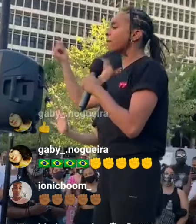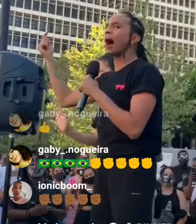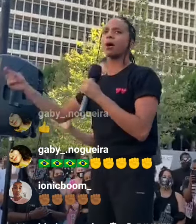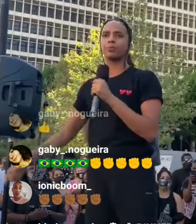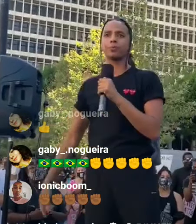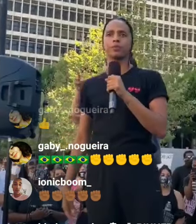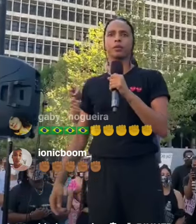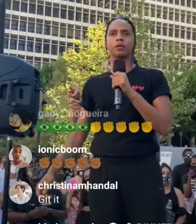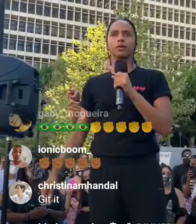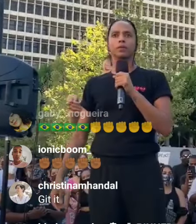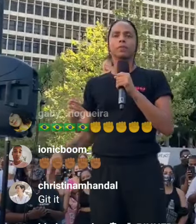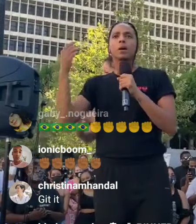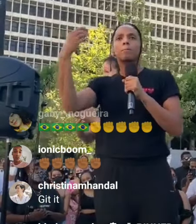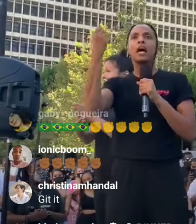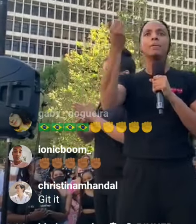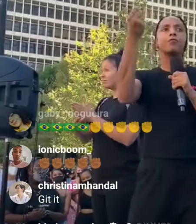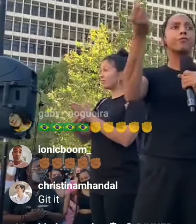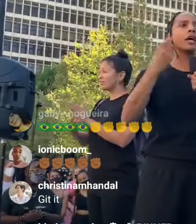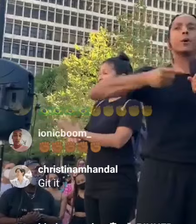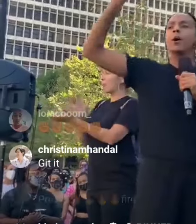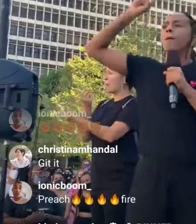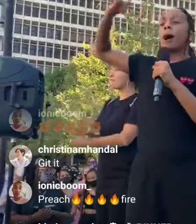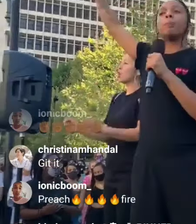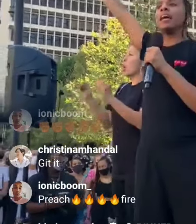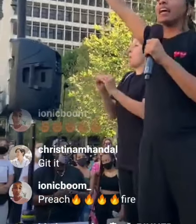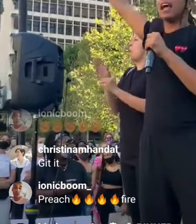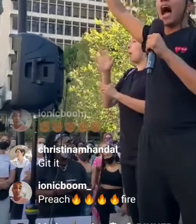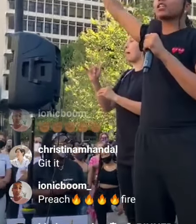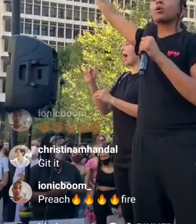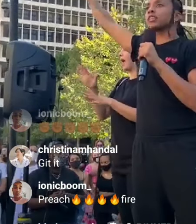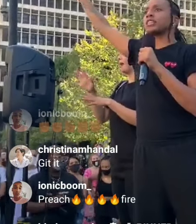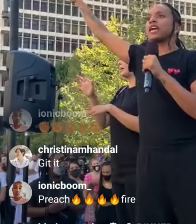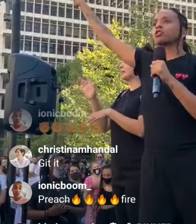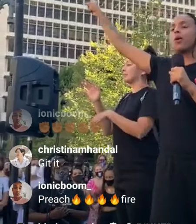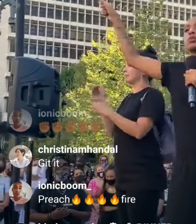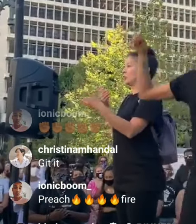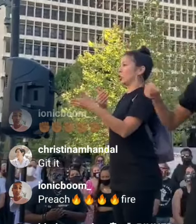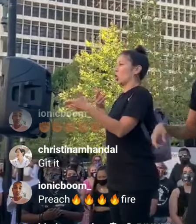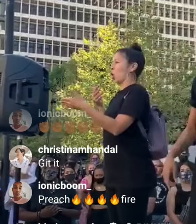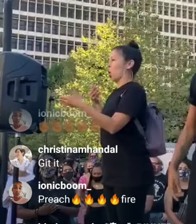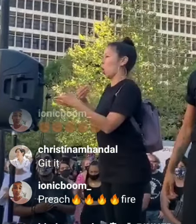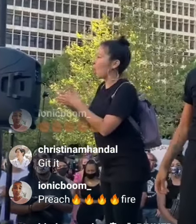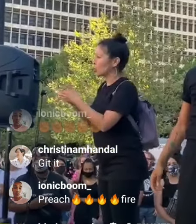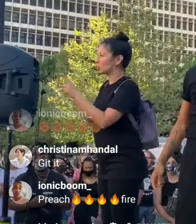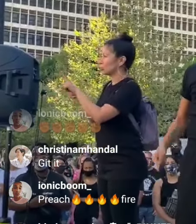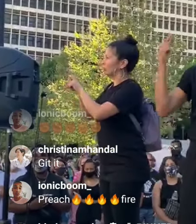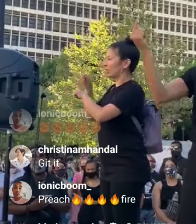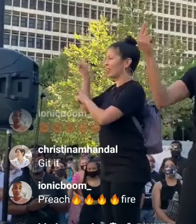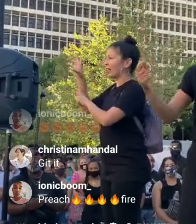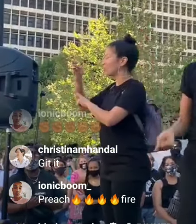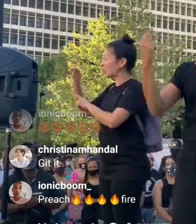we become the thing for other people that we needed most ourselves. And there is no work that is more